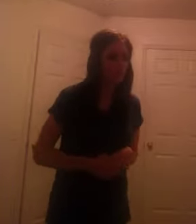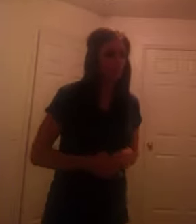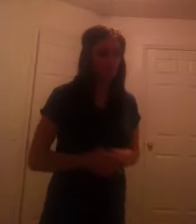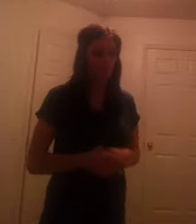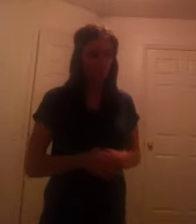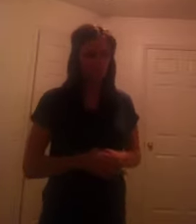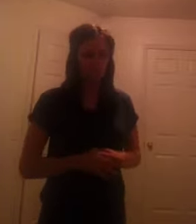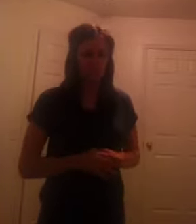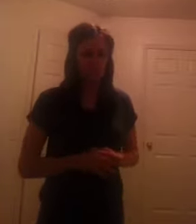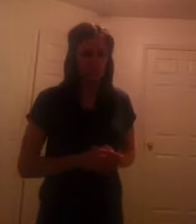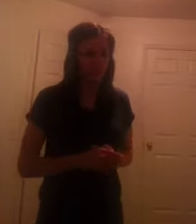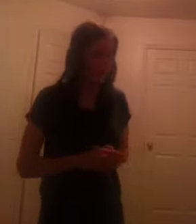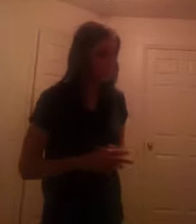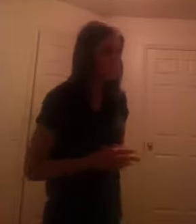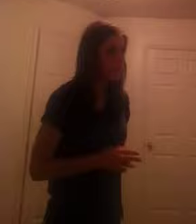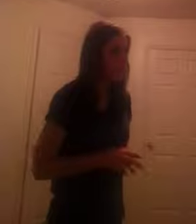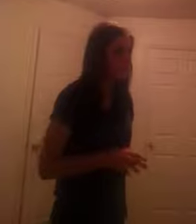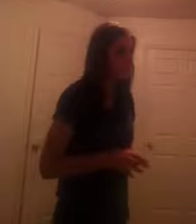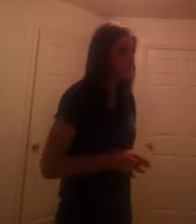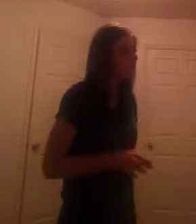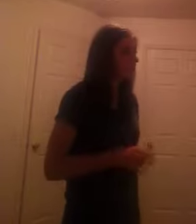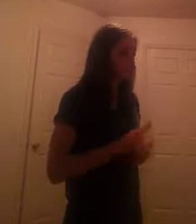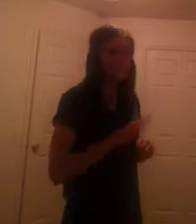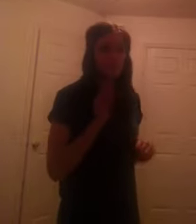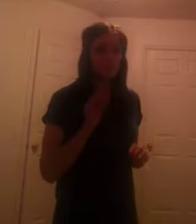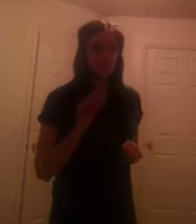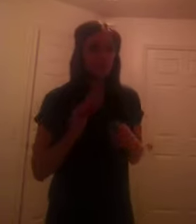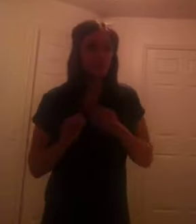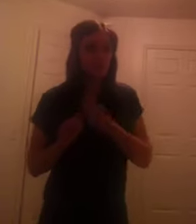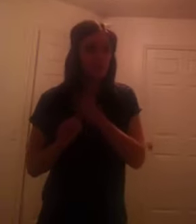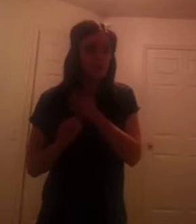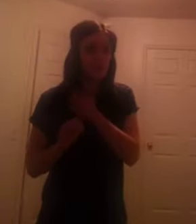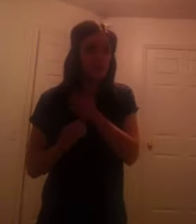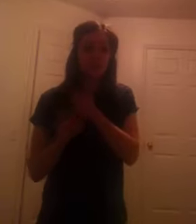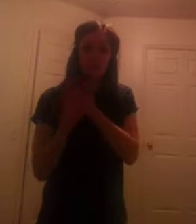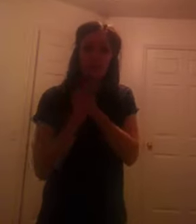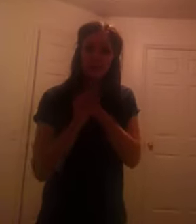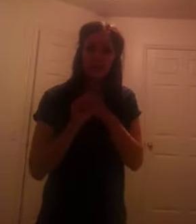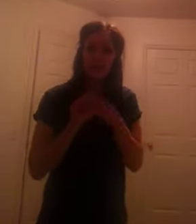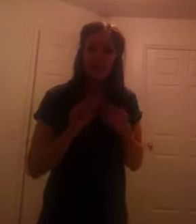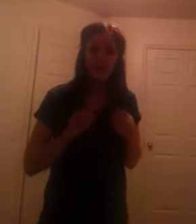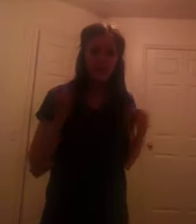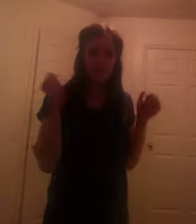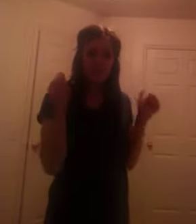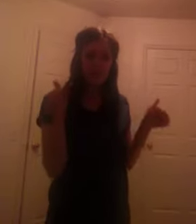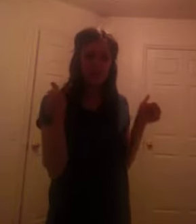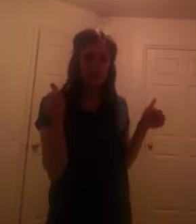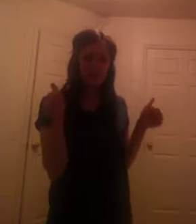to the emergency room, and a few hours later, Steve emerged from the emergency room in a wheelchair.